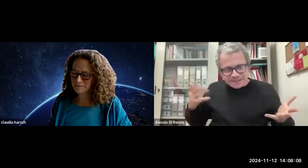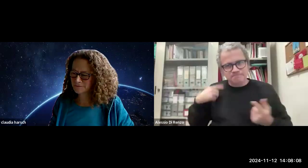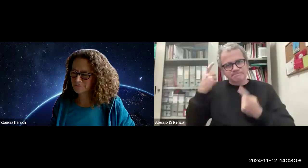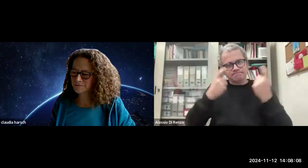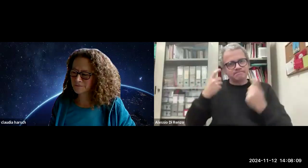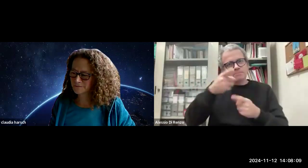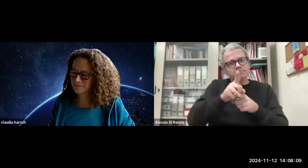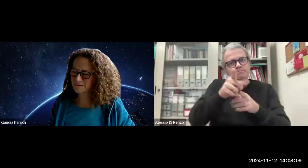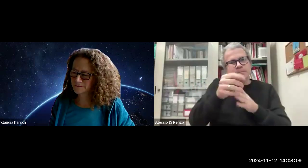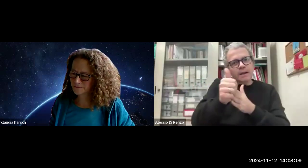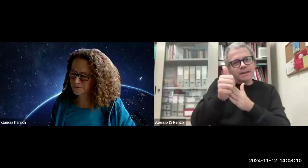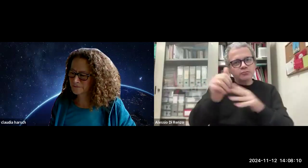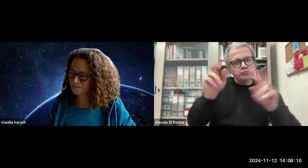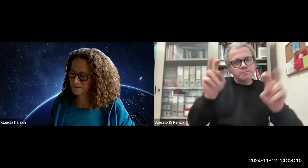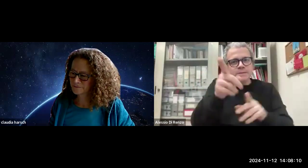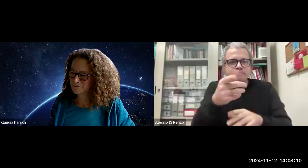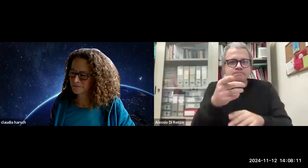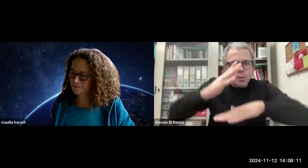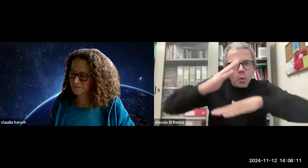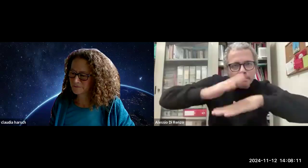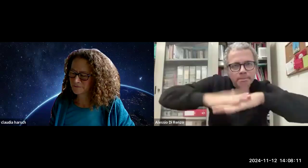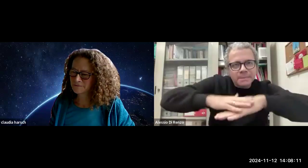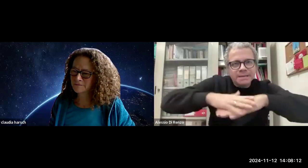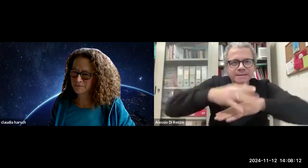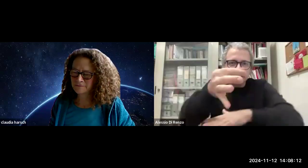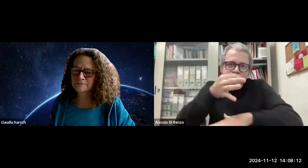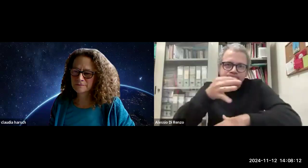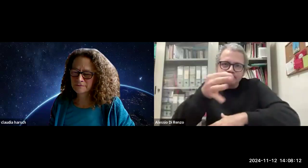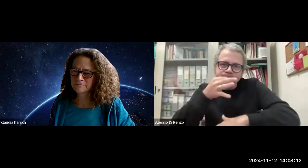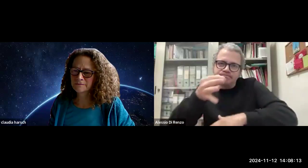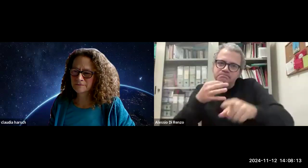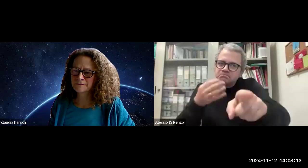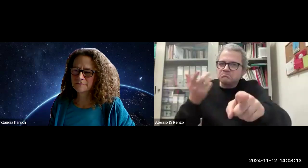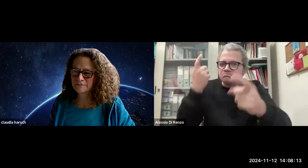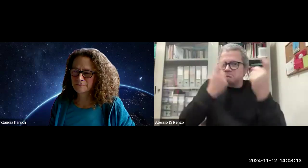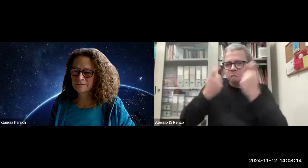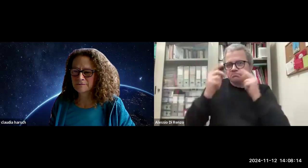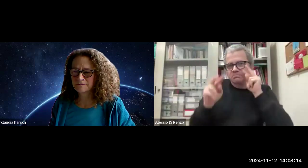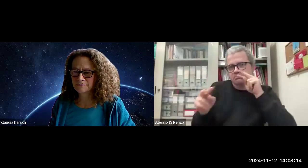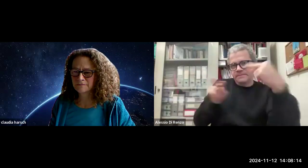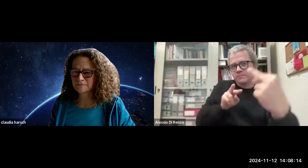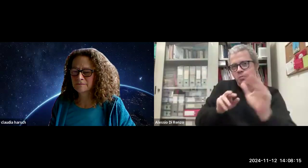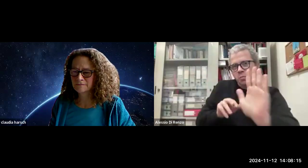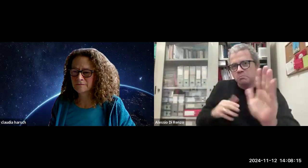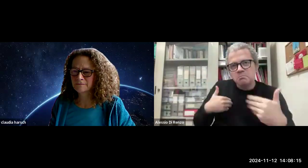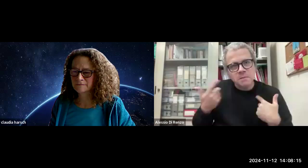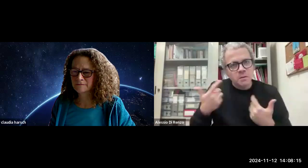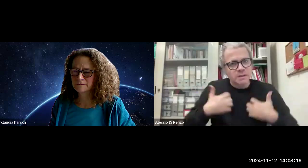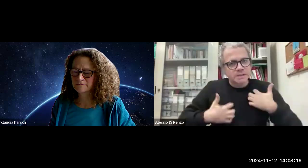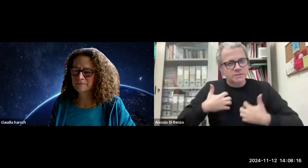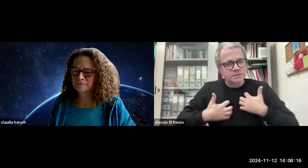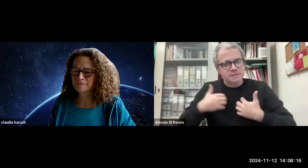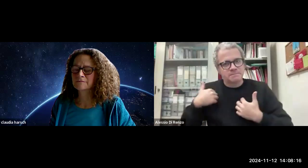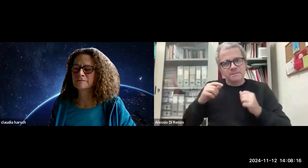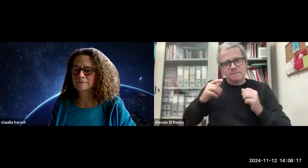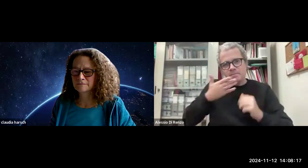Whereas there are other hearing people that I feel like are going forward with this subject, but we haven't had really a cooperation between hearing and